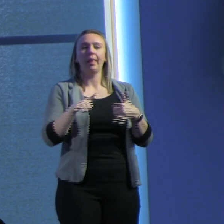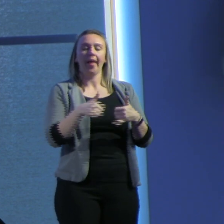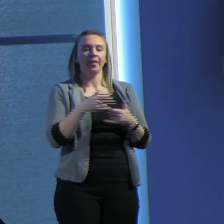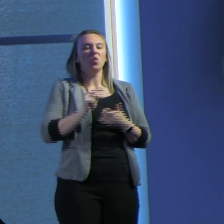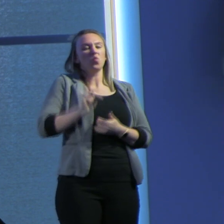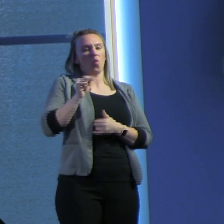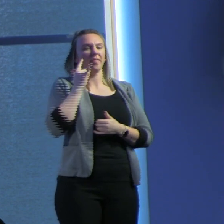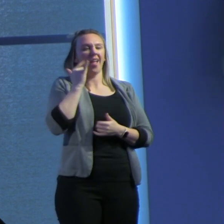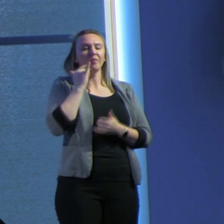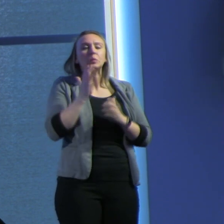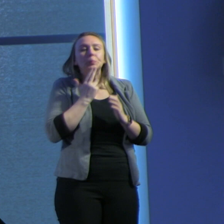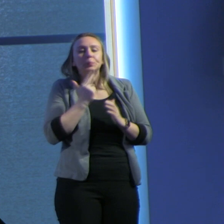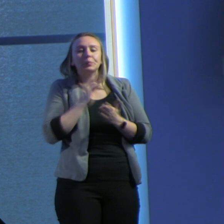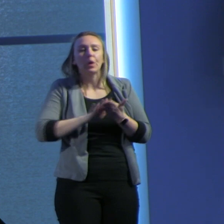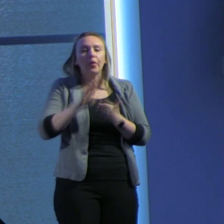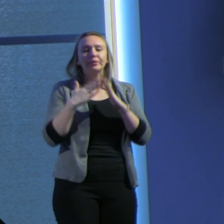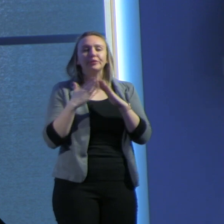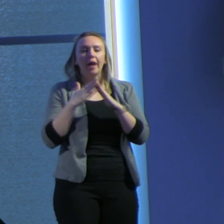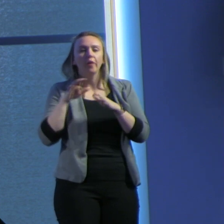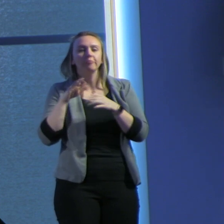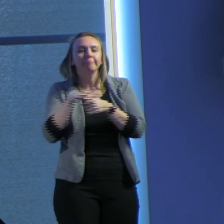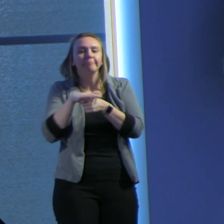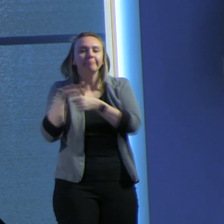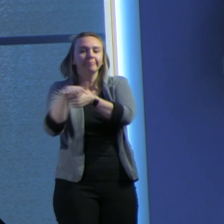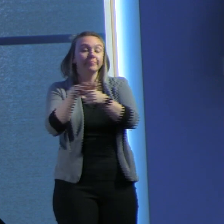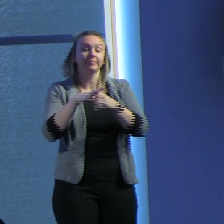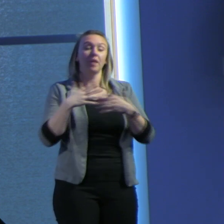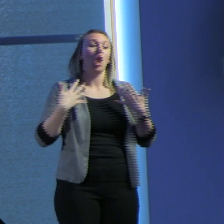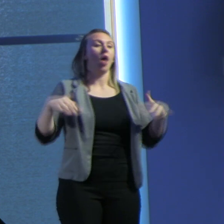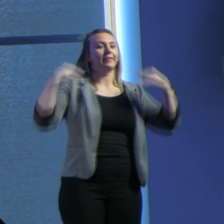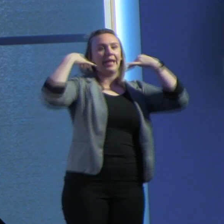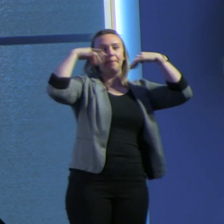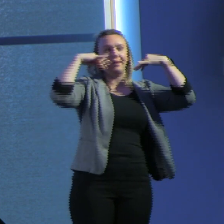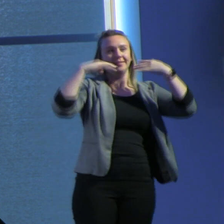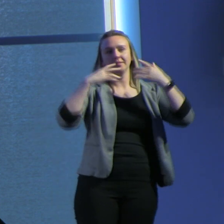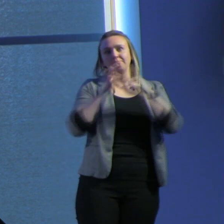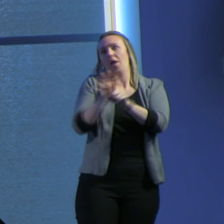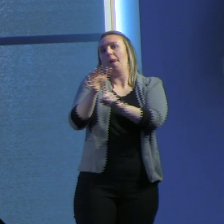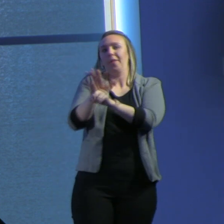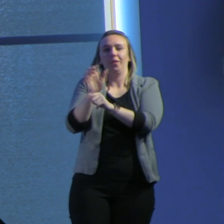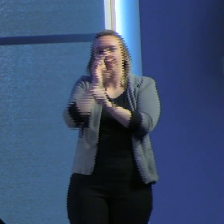town venues. Had a big hippie following, and